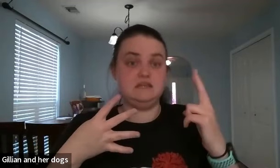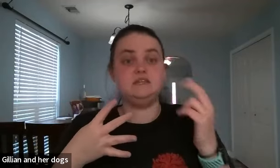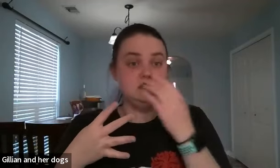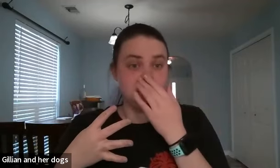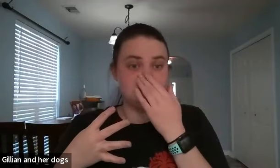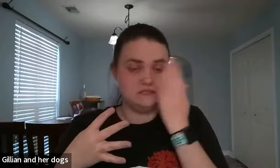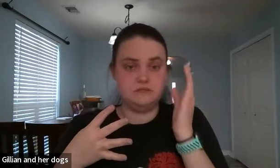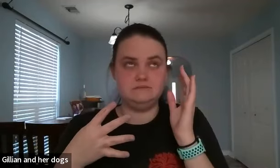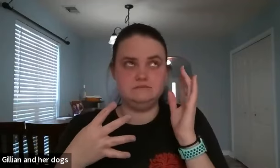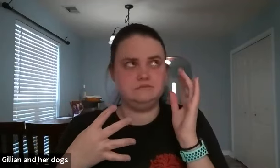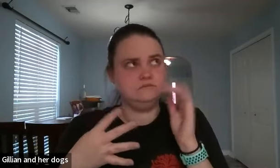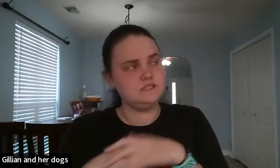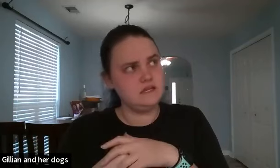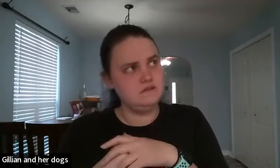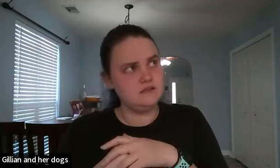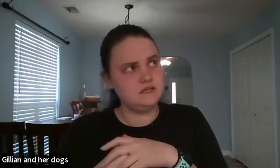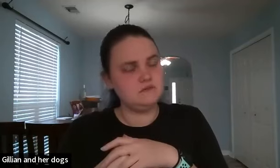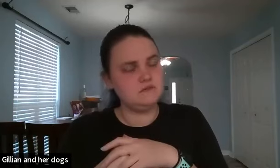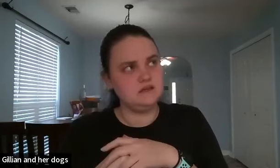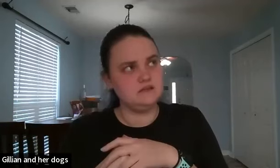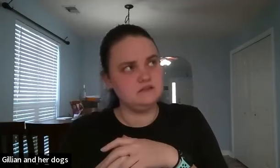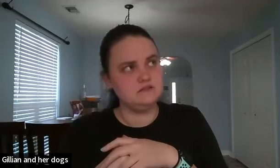my second youngest sister. Is that even how you say it? My second youngest sister.